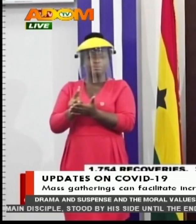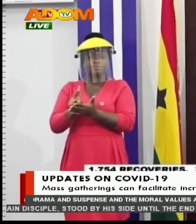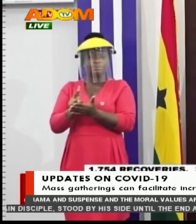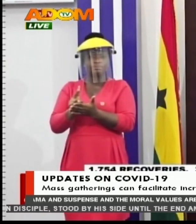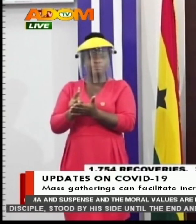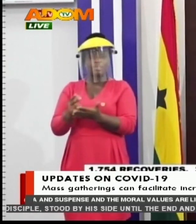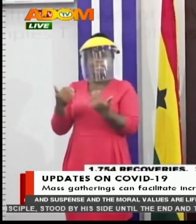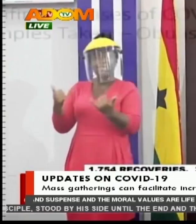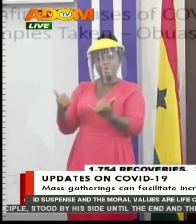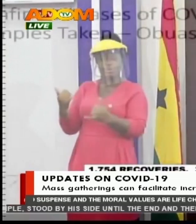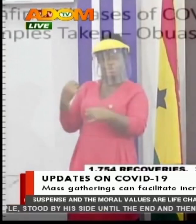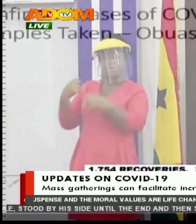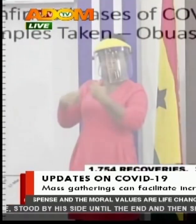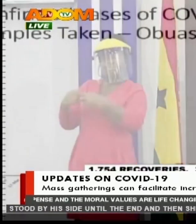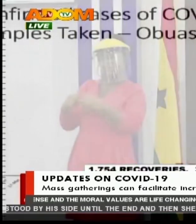through the